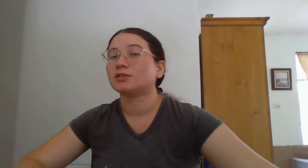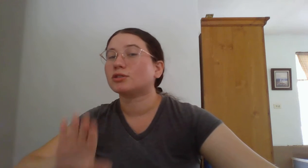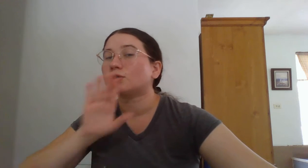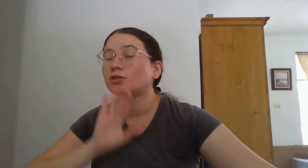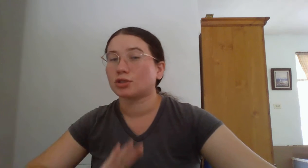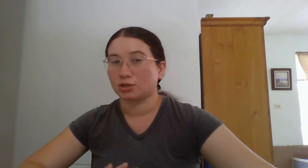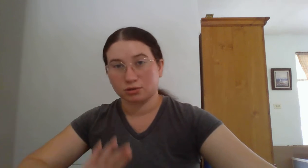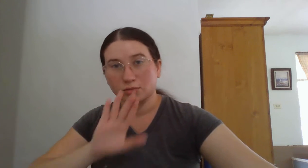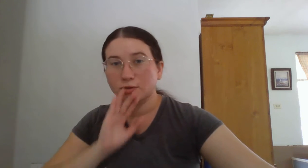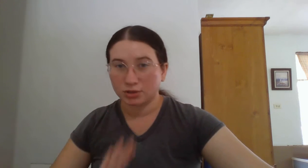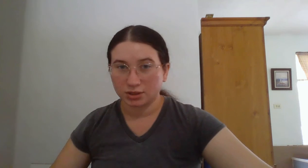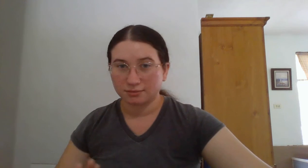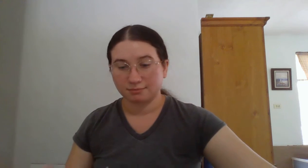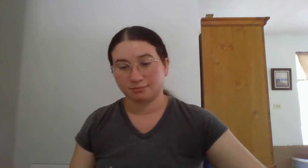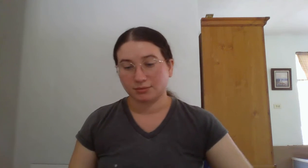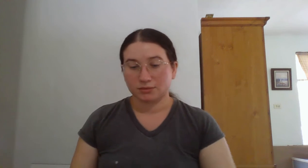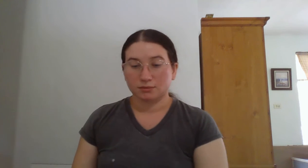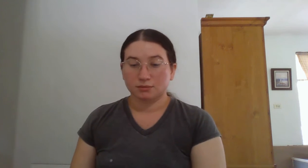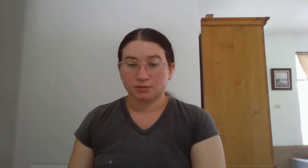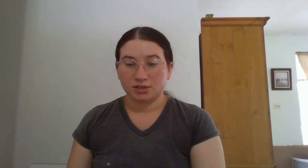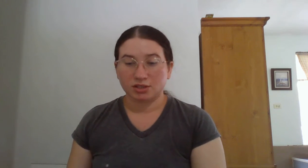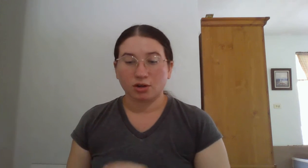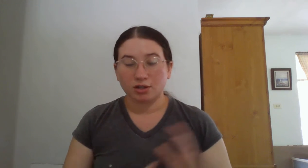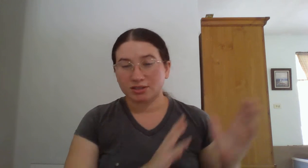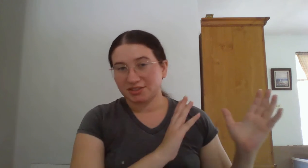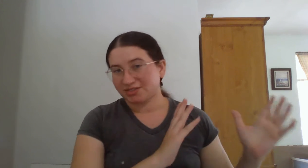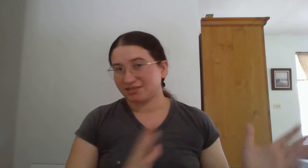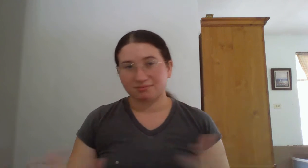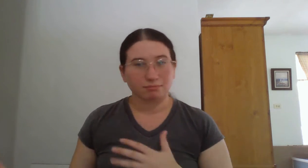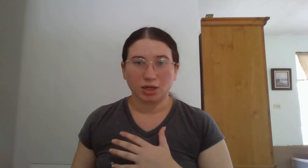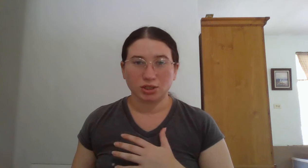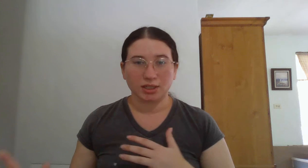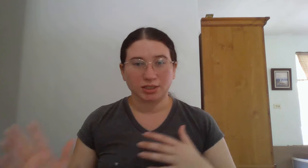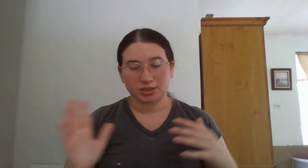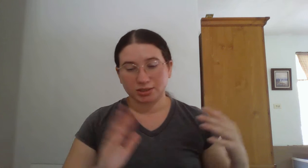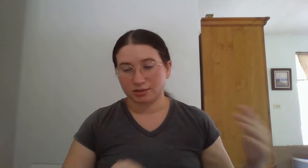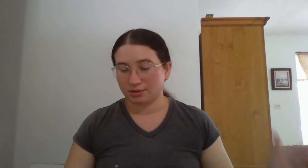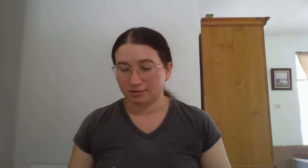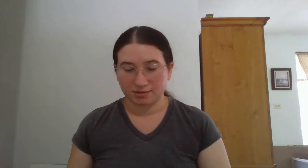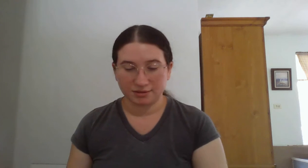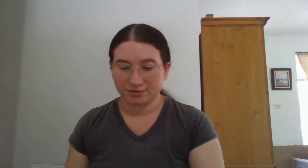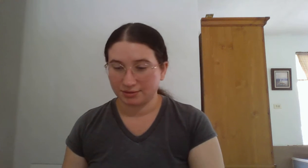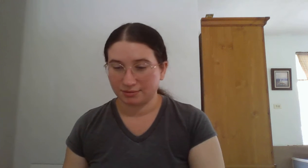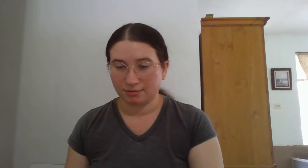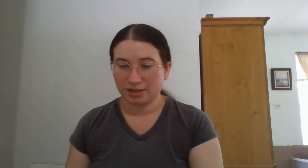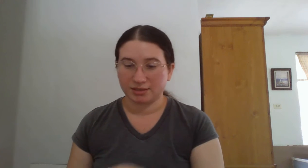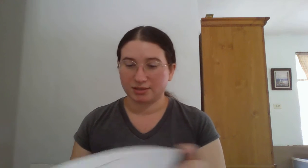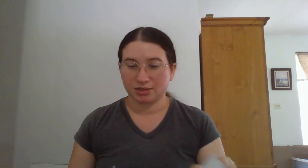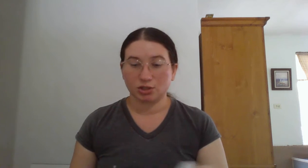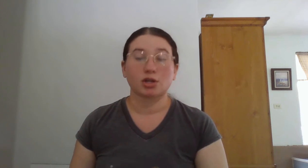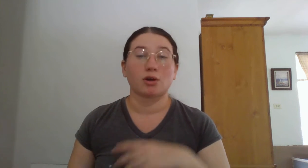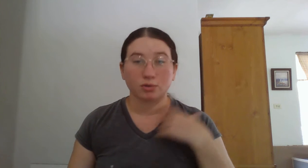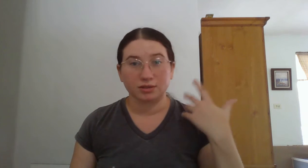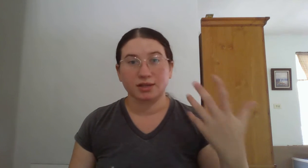There's a circular motion. These are all different modulations, different ways to show the